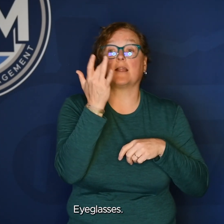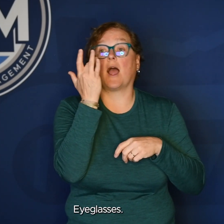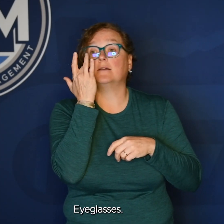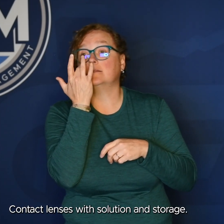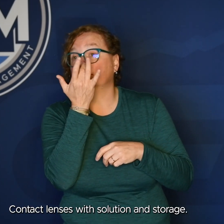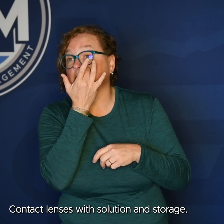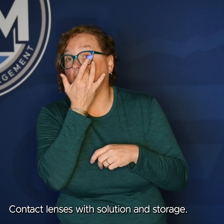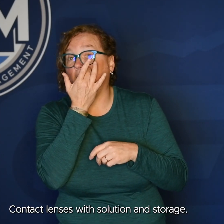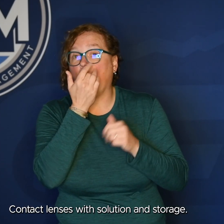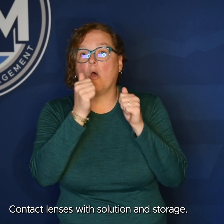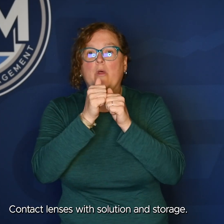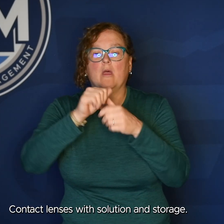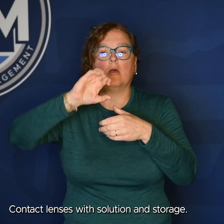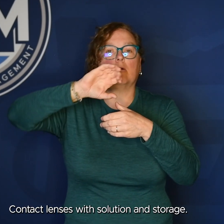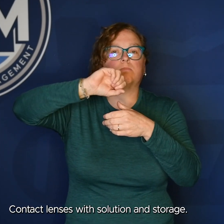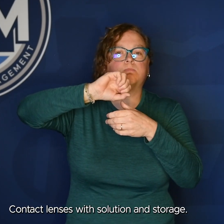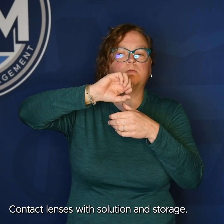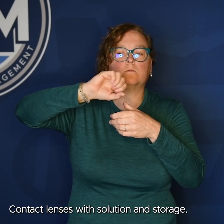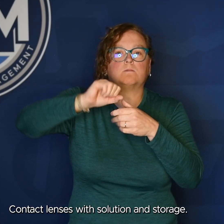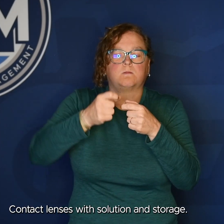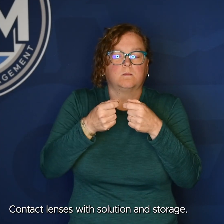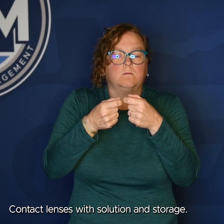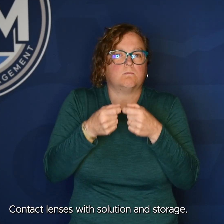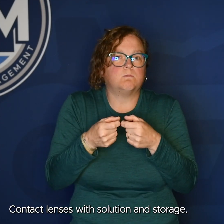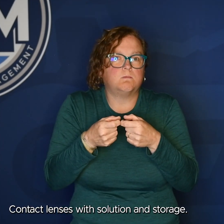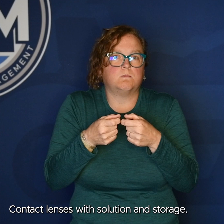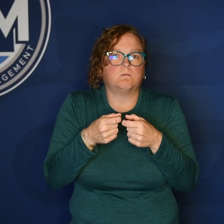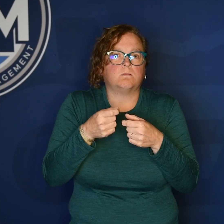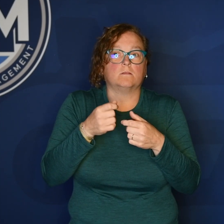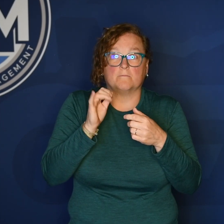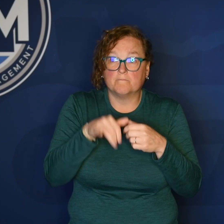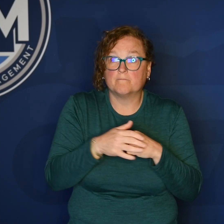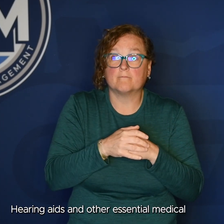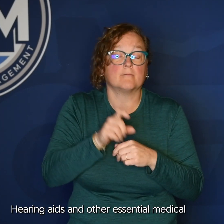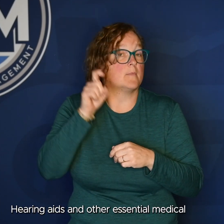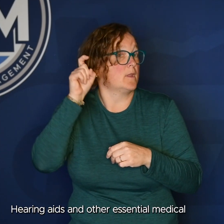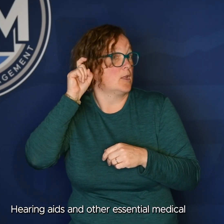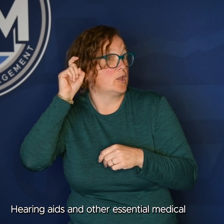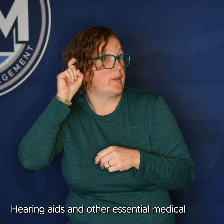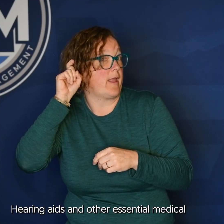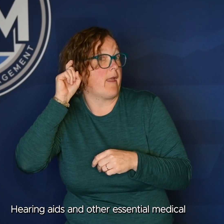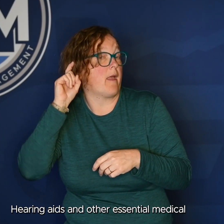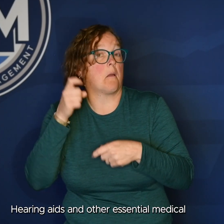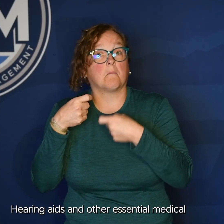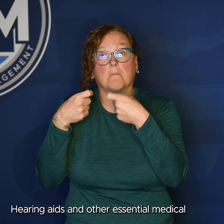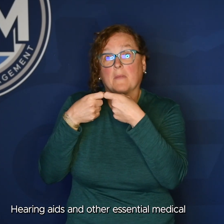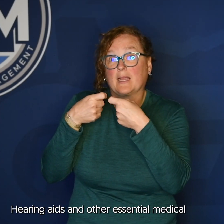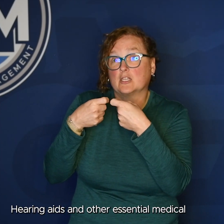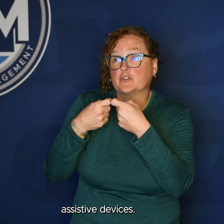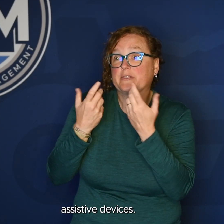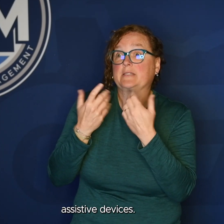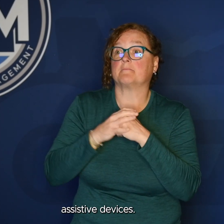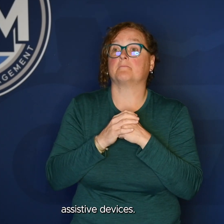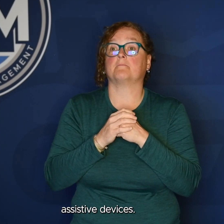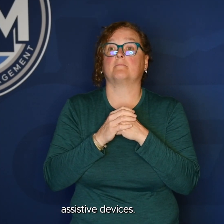Eyeglasses, contact lenses with solution and storage, hearing aids, and other essential medical assistive